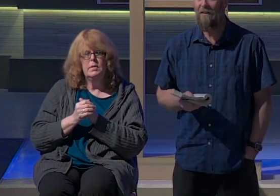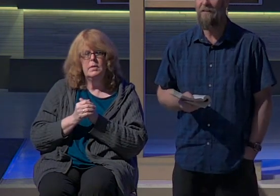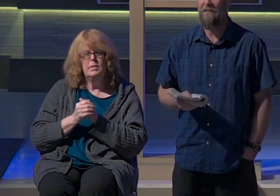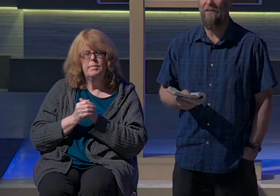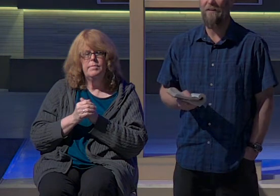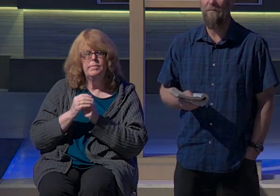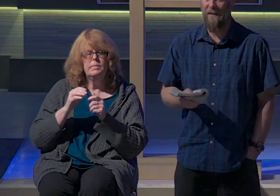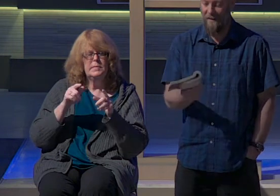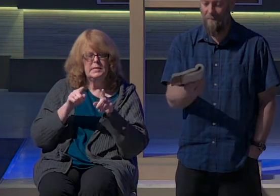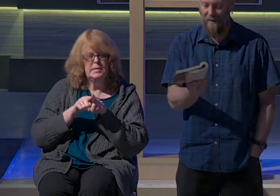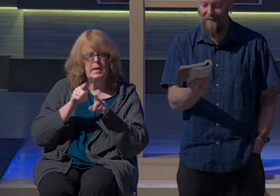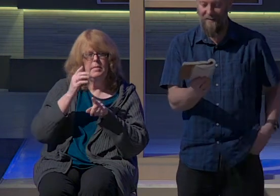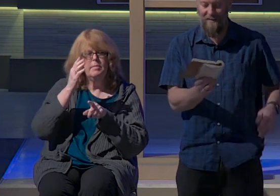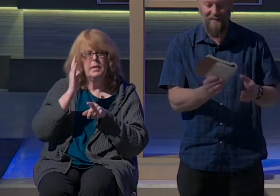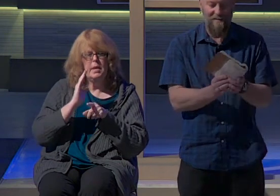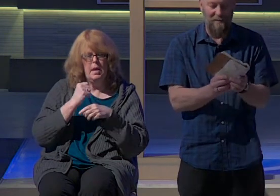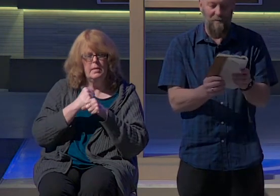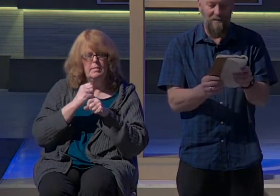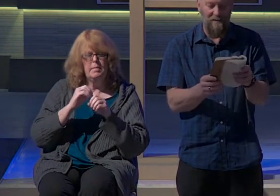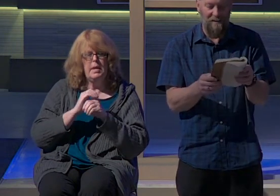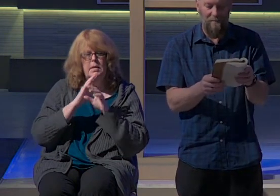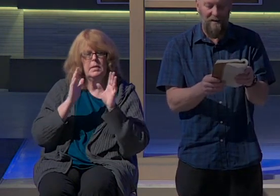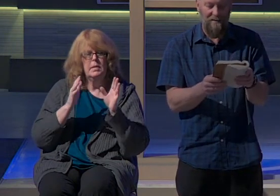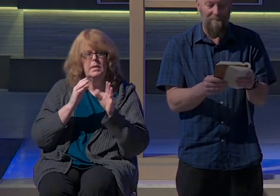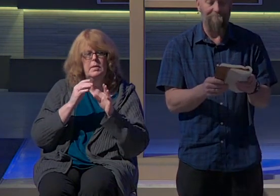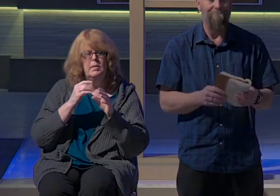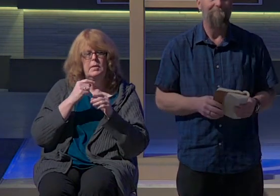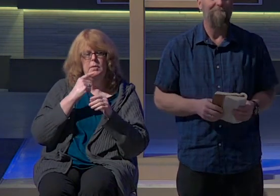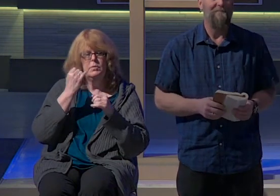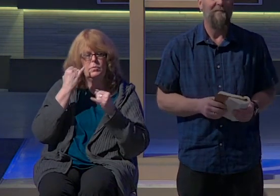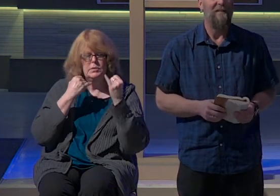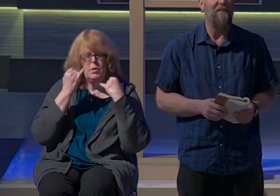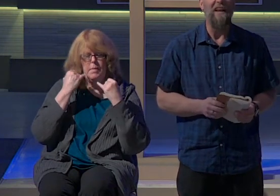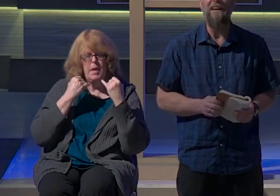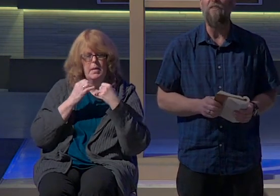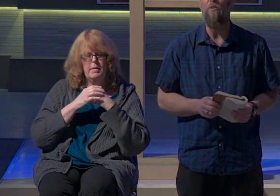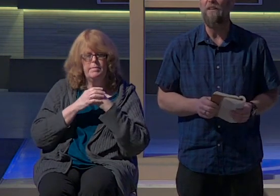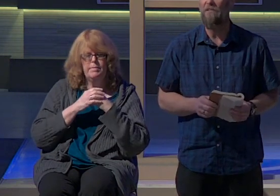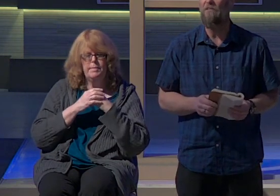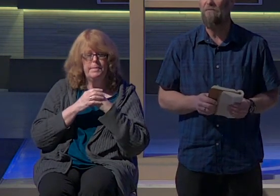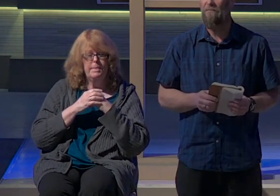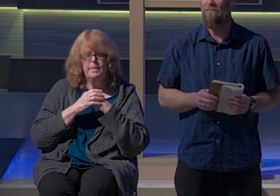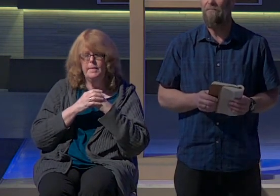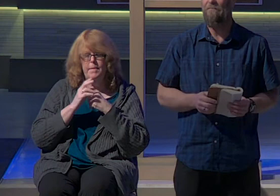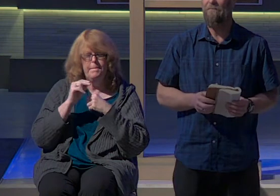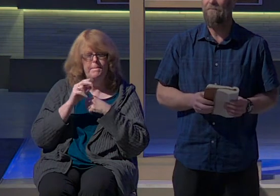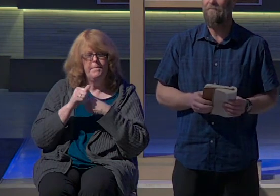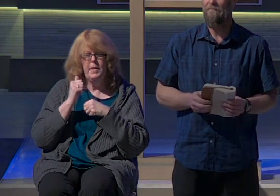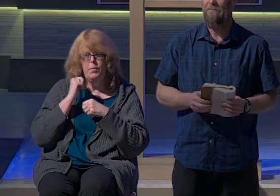And God has already made it abundantly clear as he speaks to Jeremiah, they're not going to.